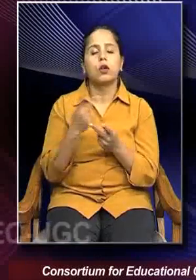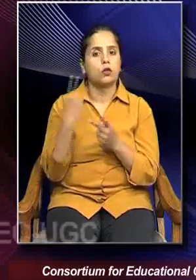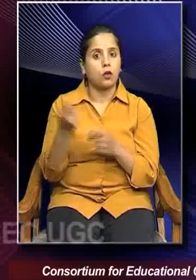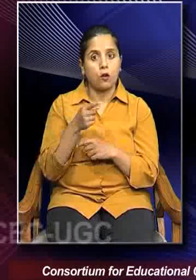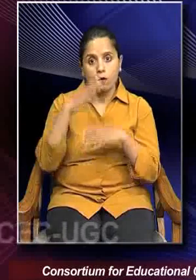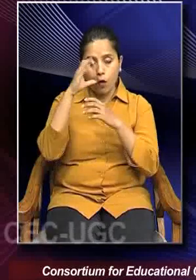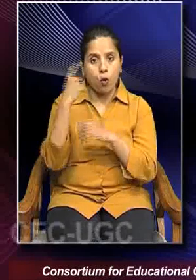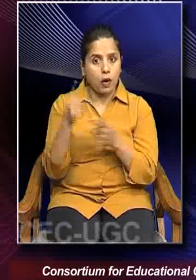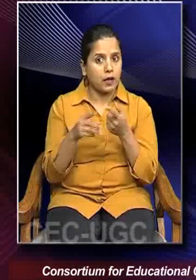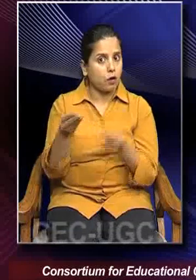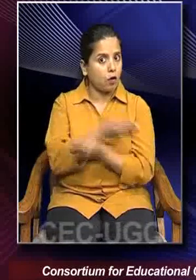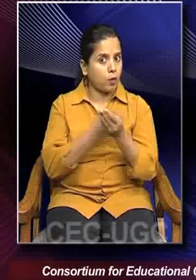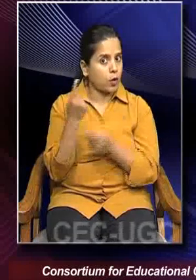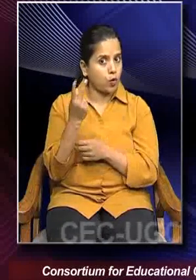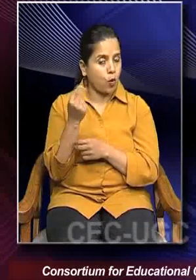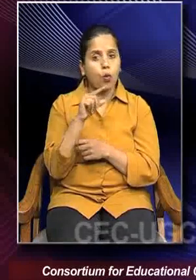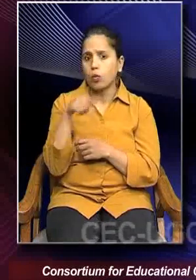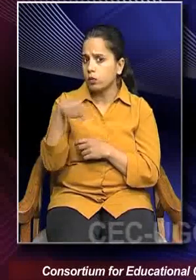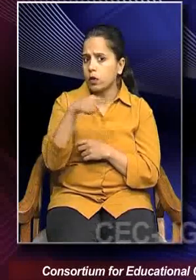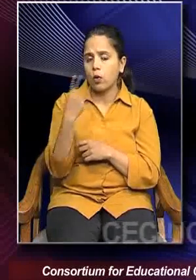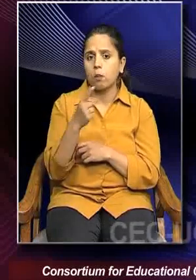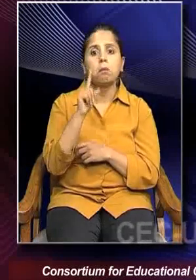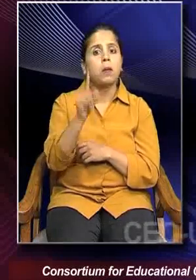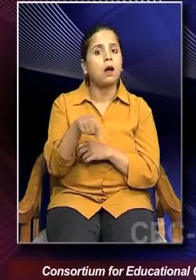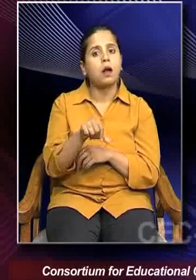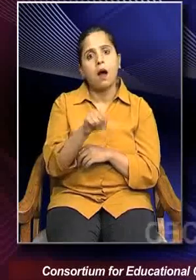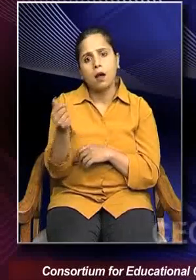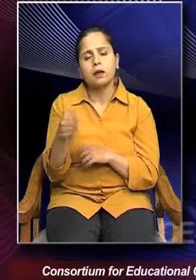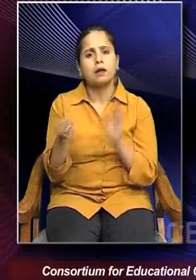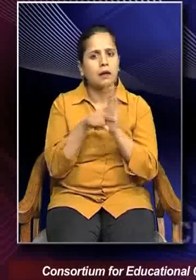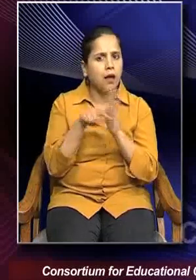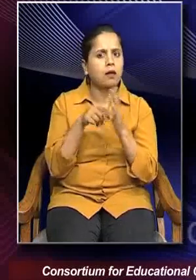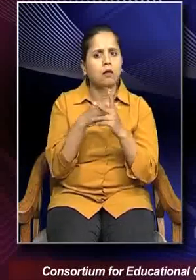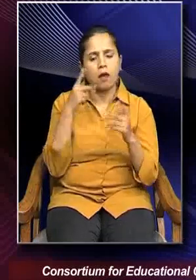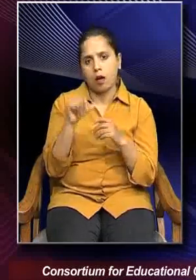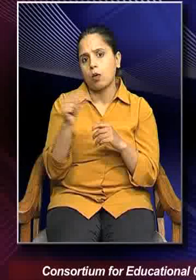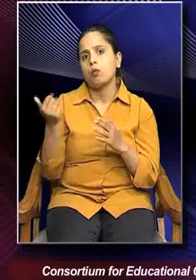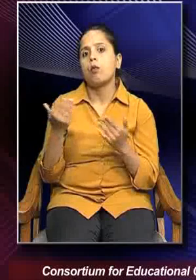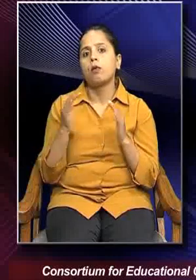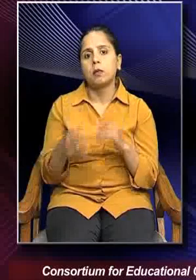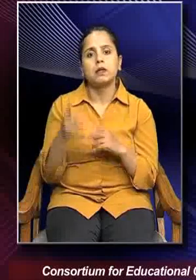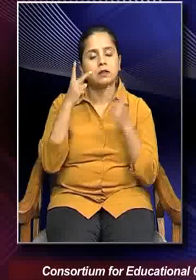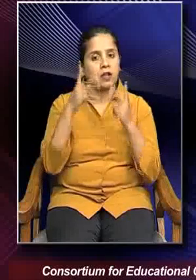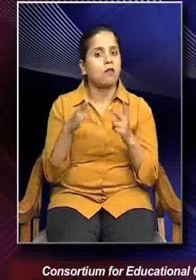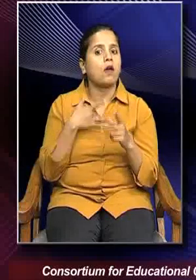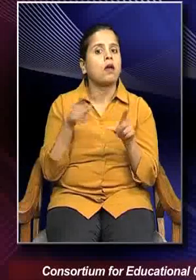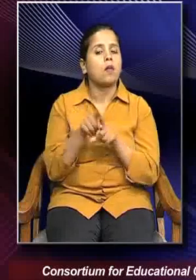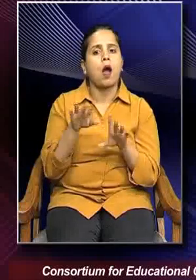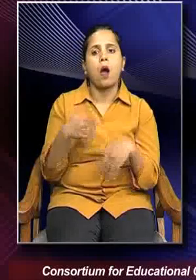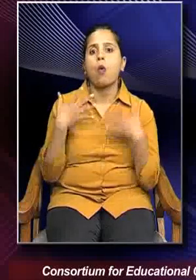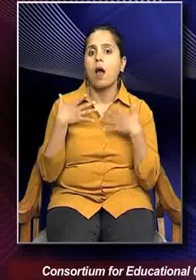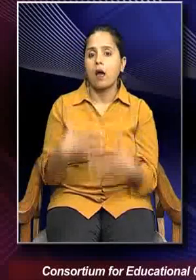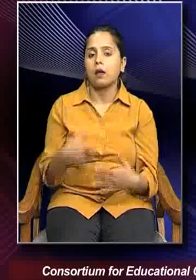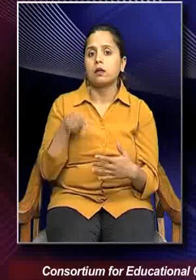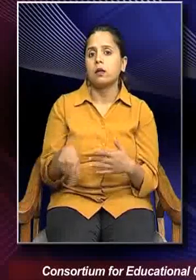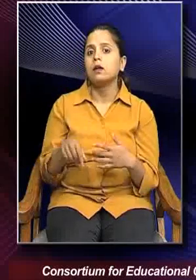on the economic metrics, rather it also accounts for other negative externalities. So therefore it looks at how the health of the